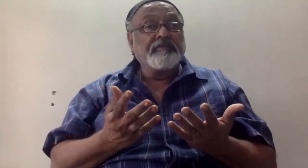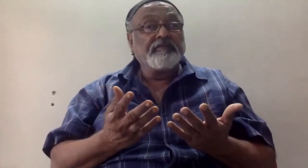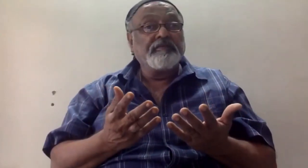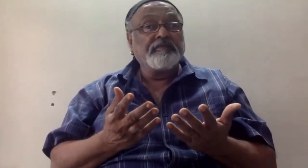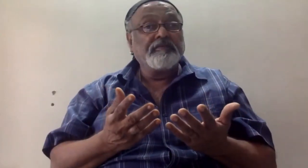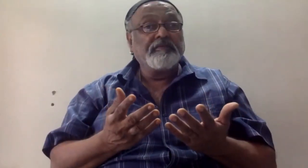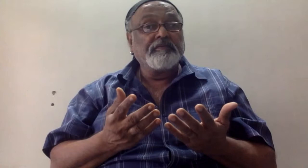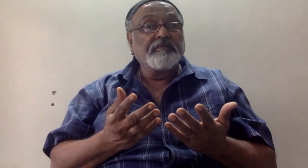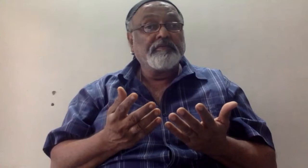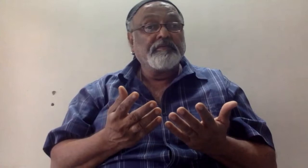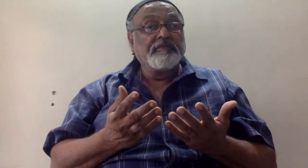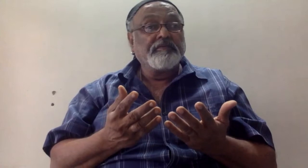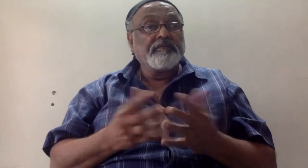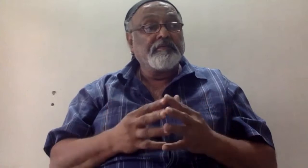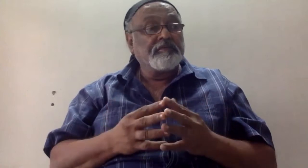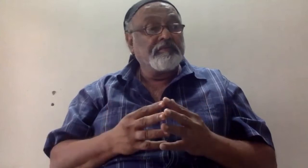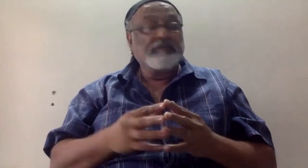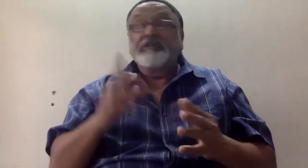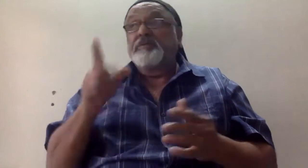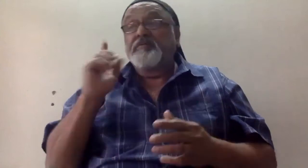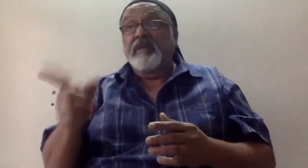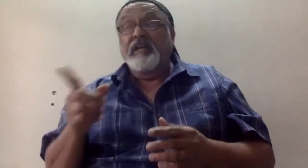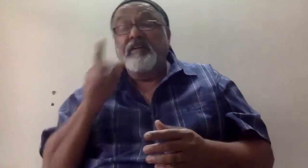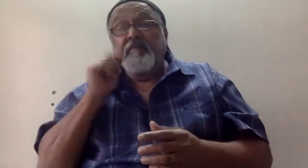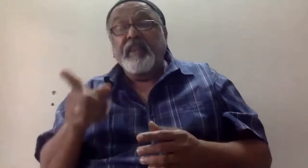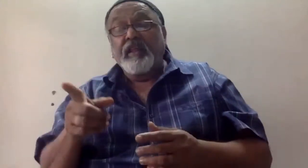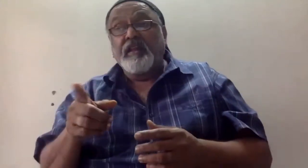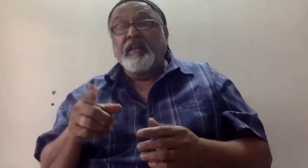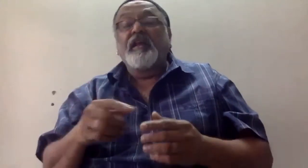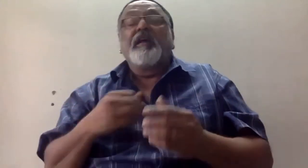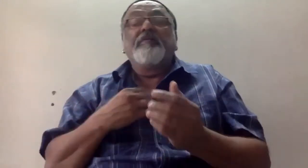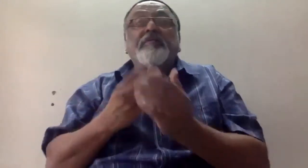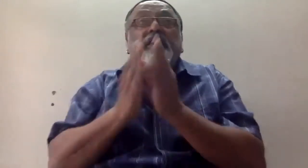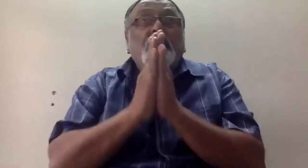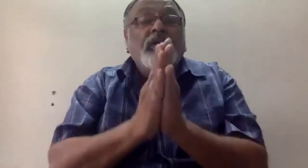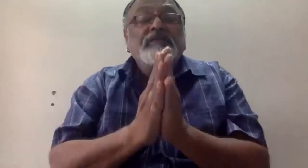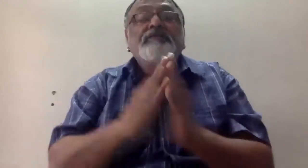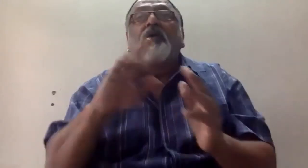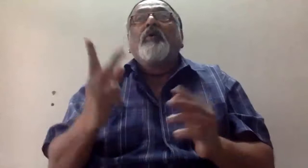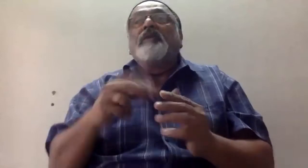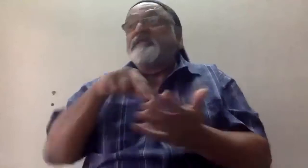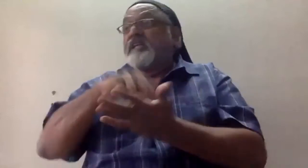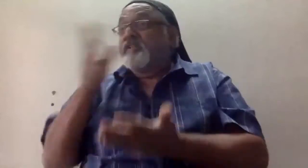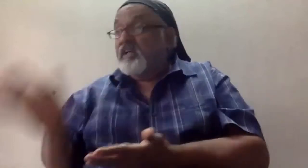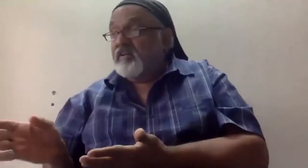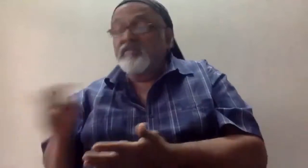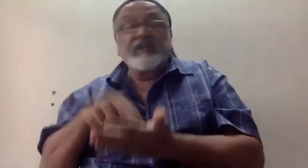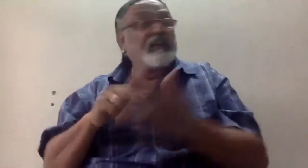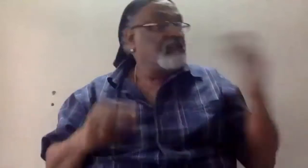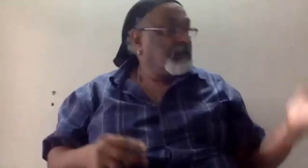he is a petitioner or is a complainant, which side he will stand, whether he has to stand on the right to the judge or the